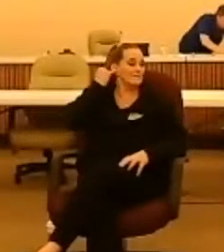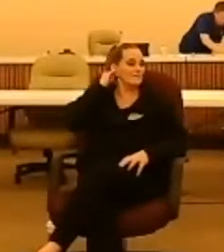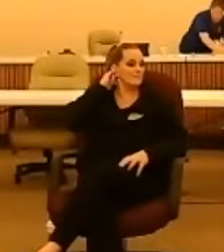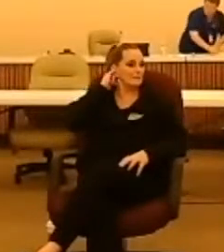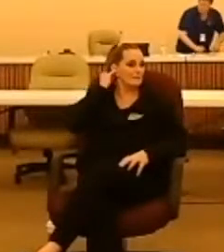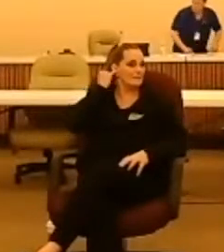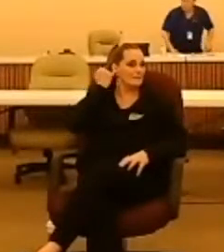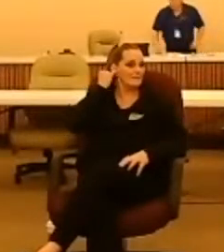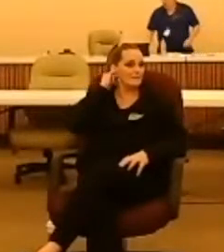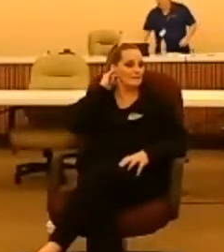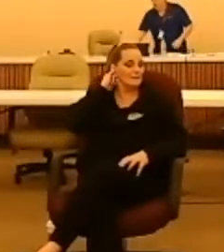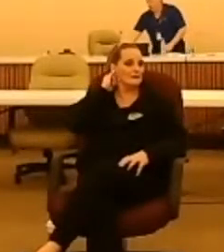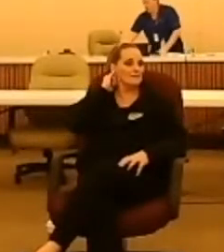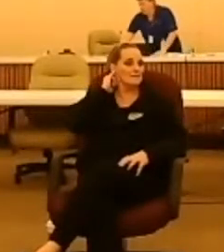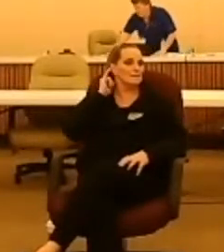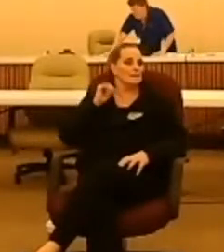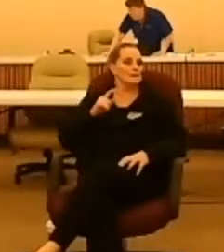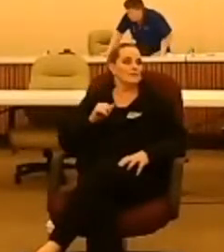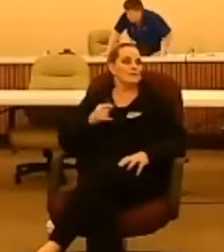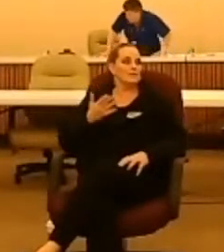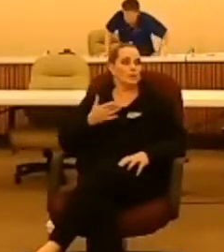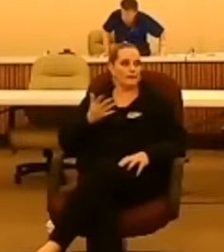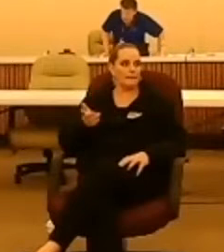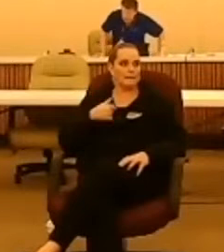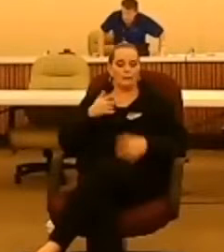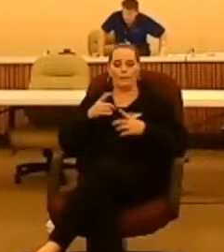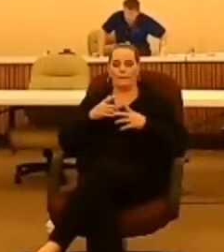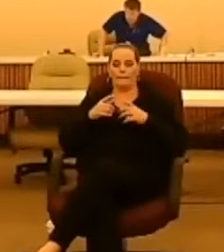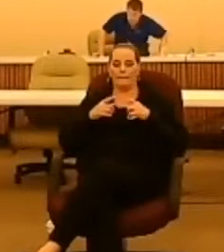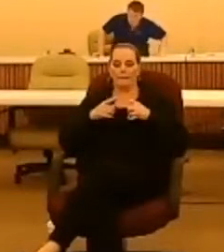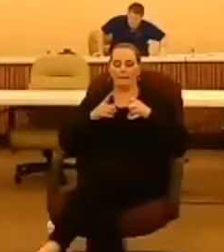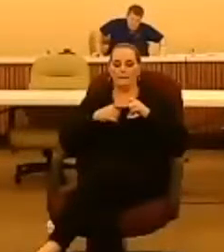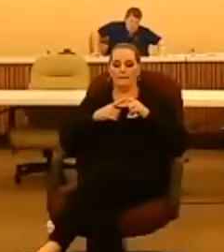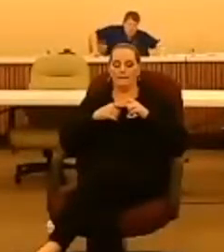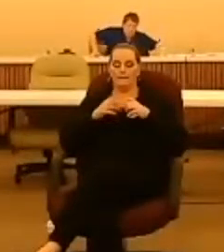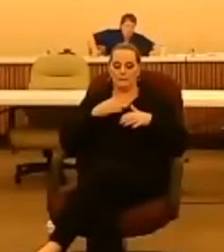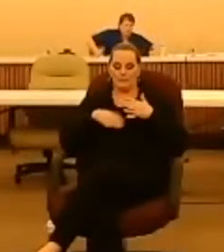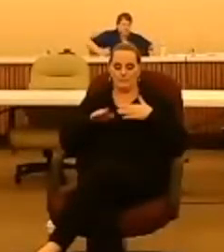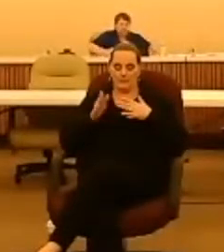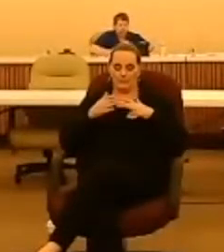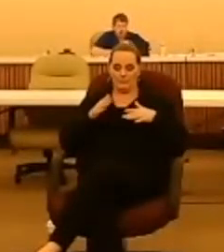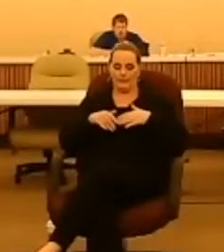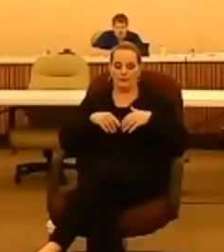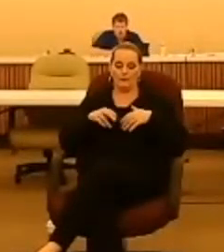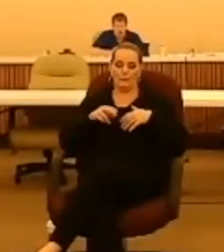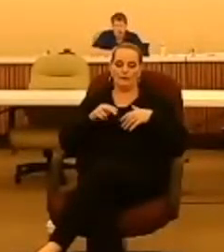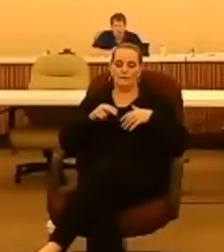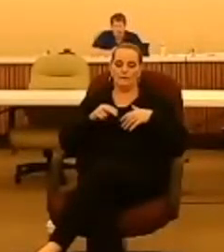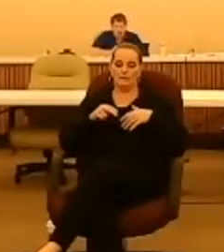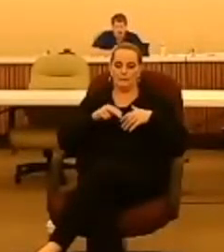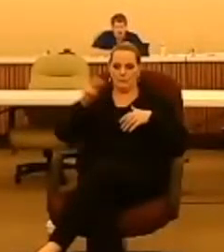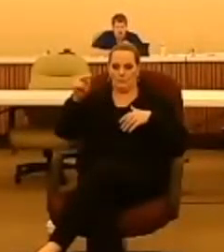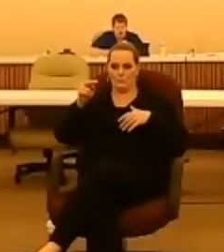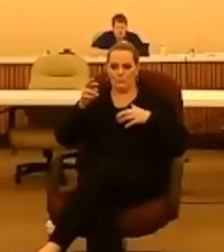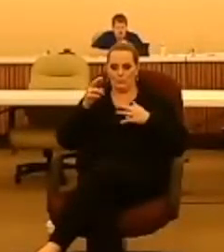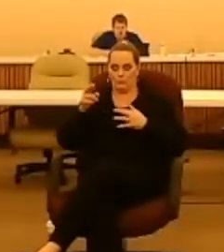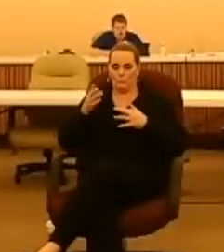north of, so one other thing, when they first submitted the plan, the northern road went through the